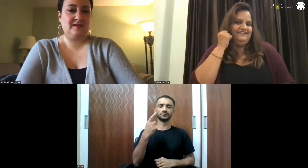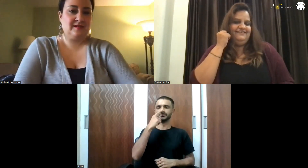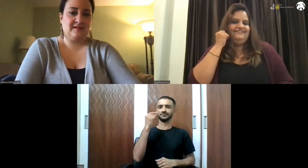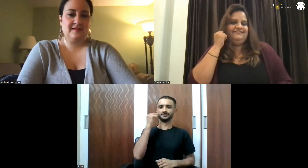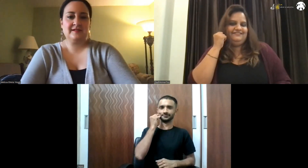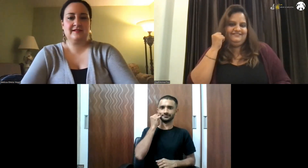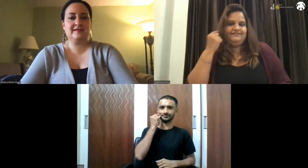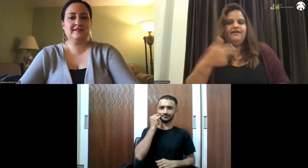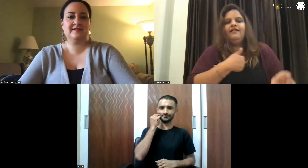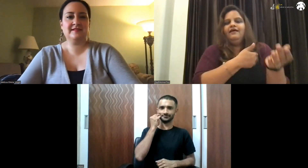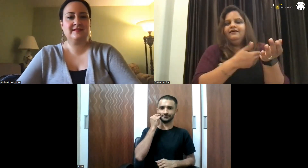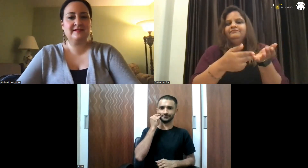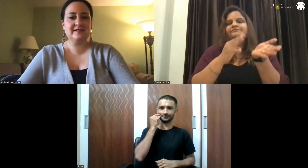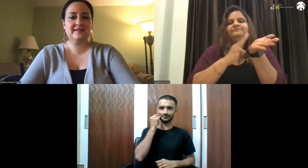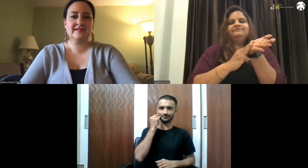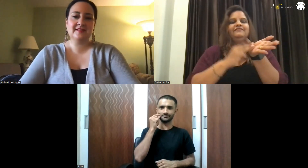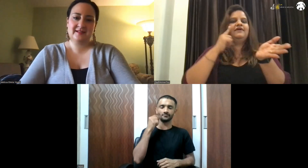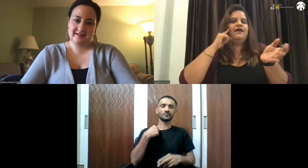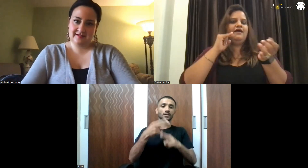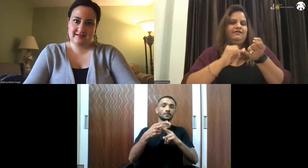can we start with our introduction? So I am